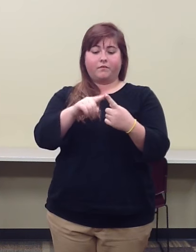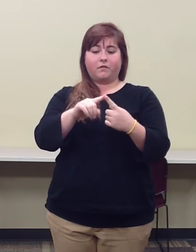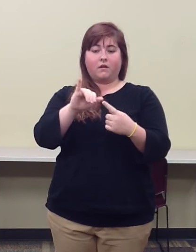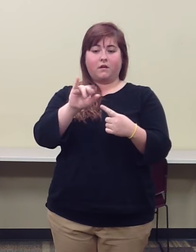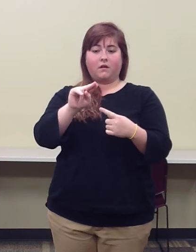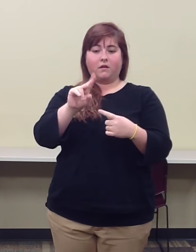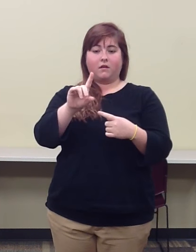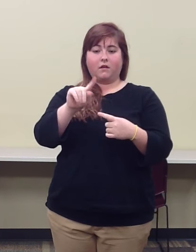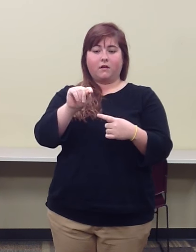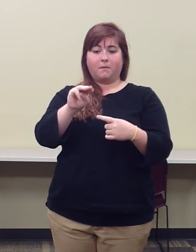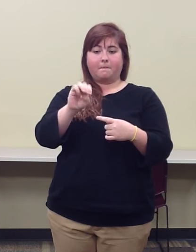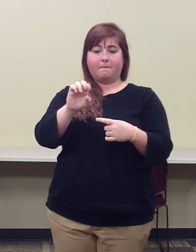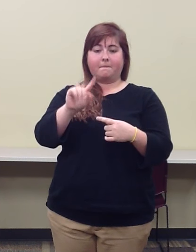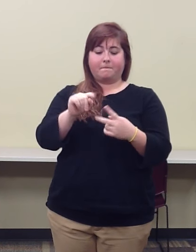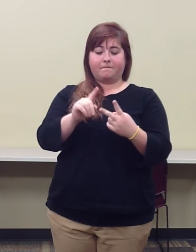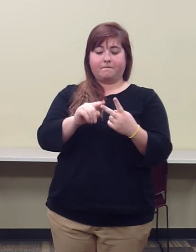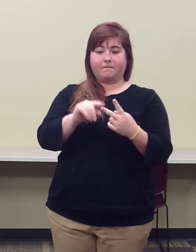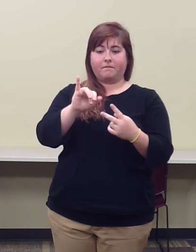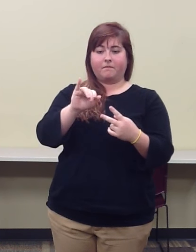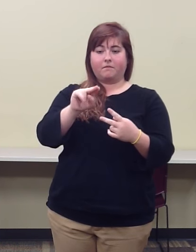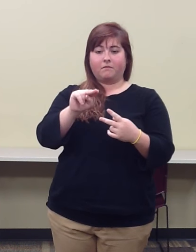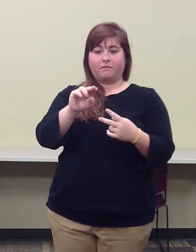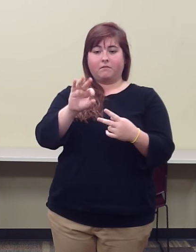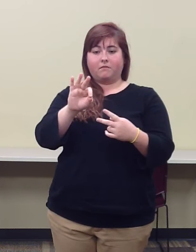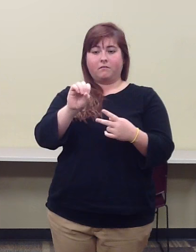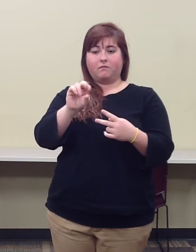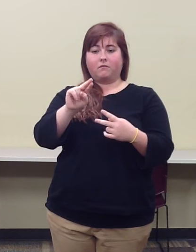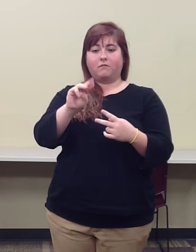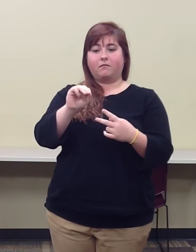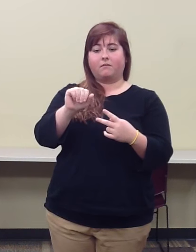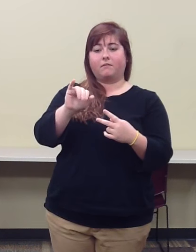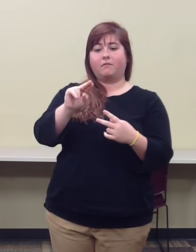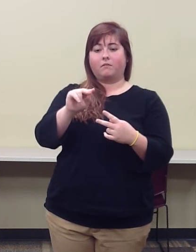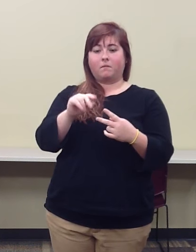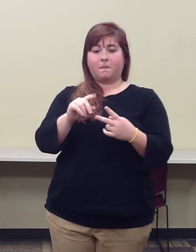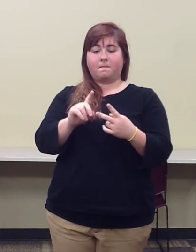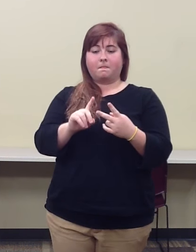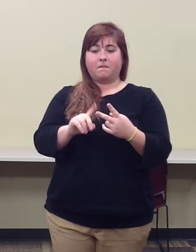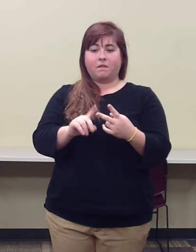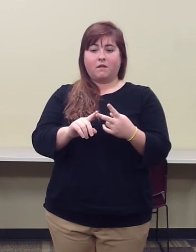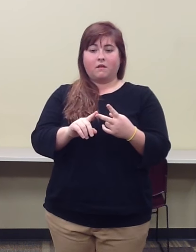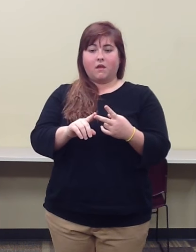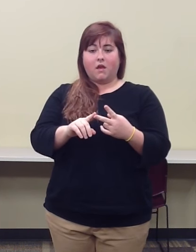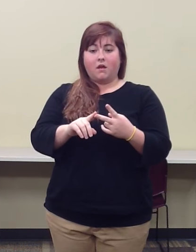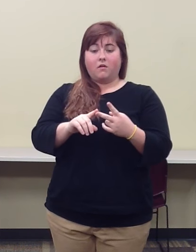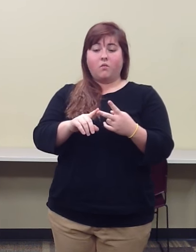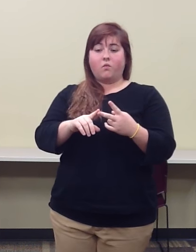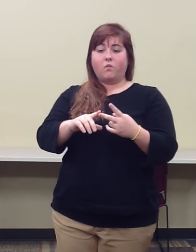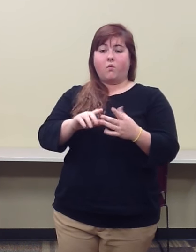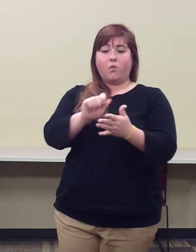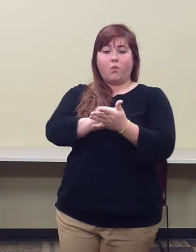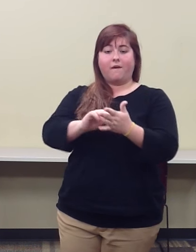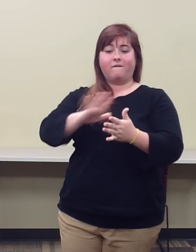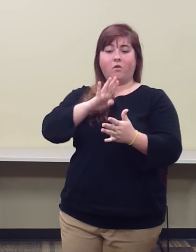information. The information is the formal charges, written charges by the prosecutor. The indictment is